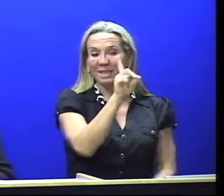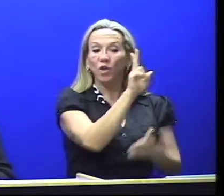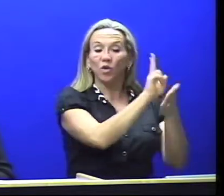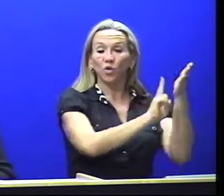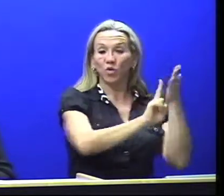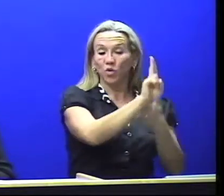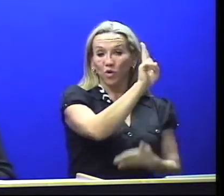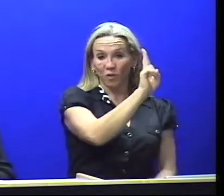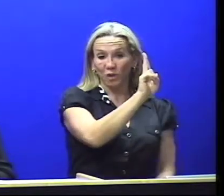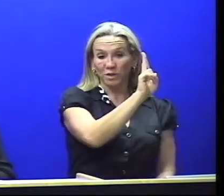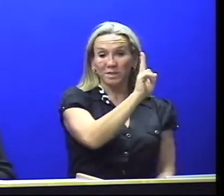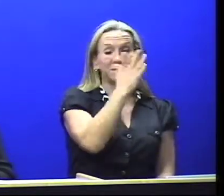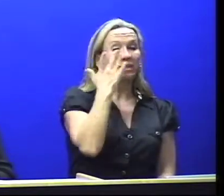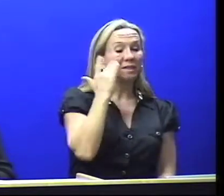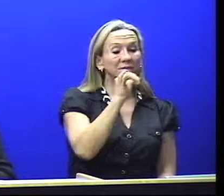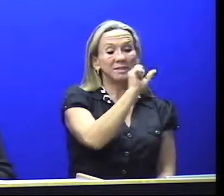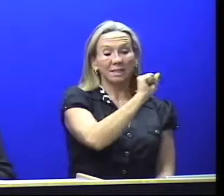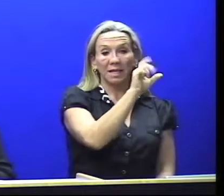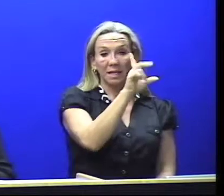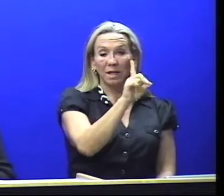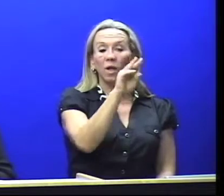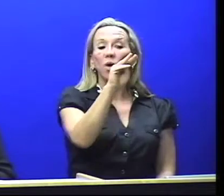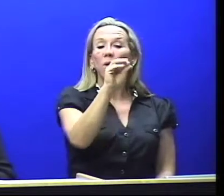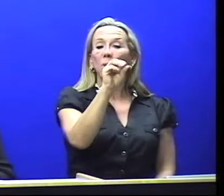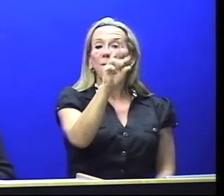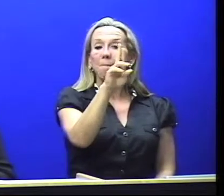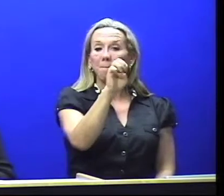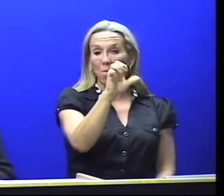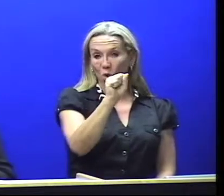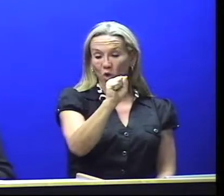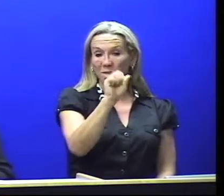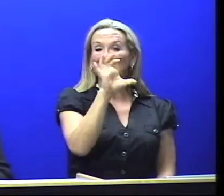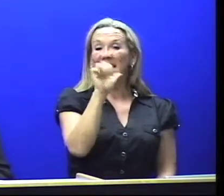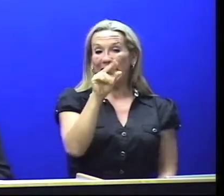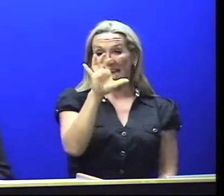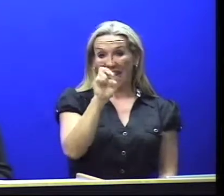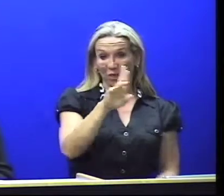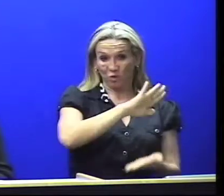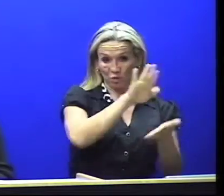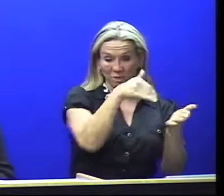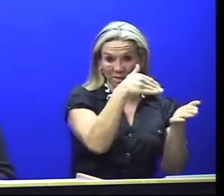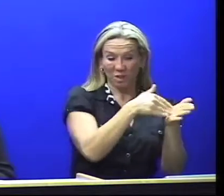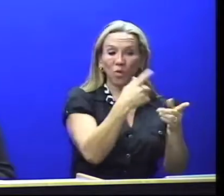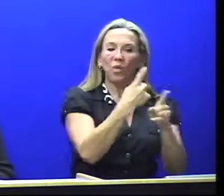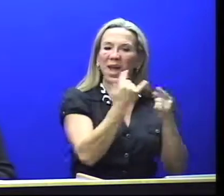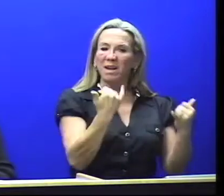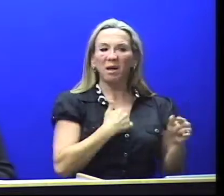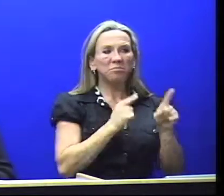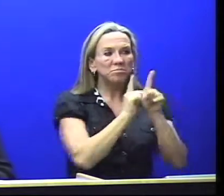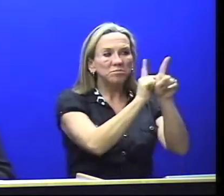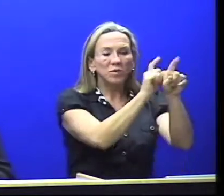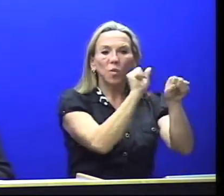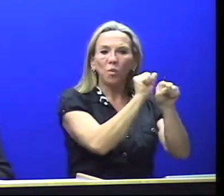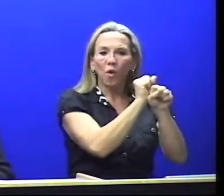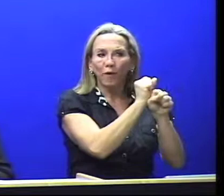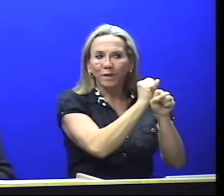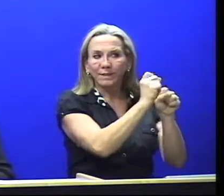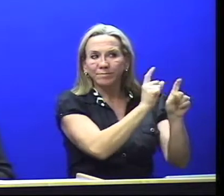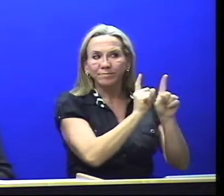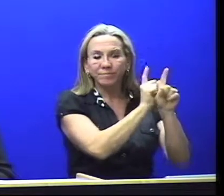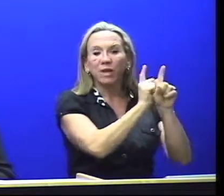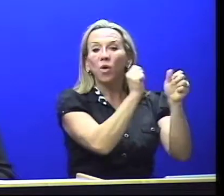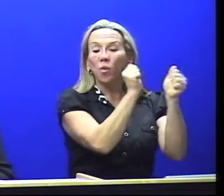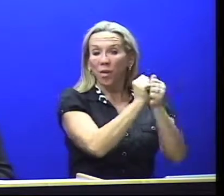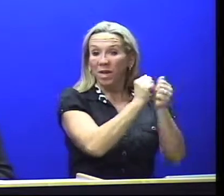Diego Moores Cancer Center. And right now I'm working with a physician who specializes